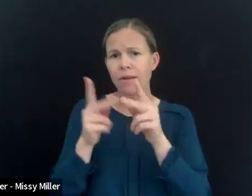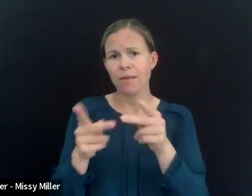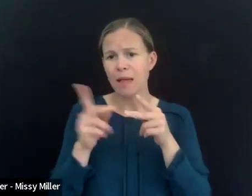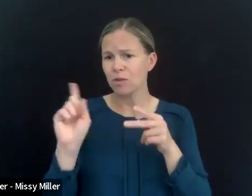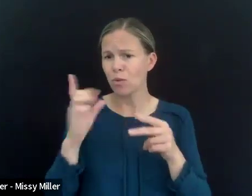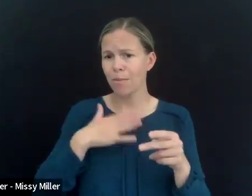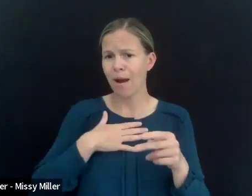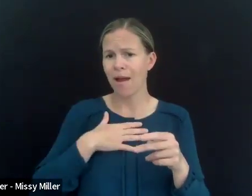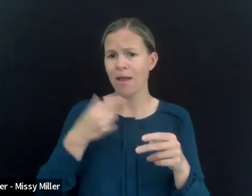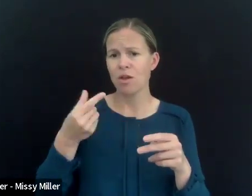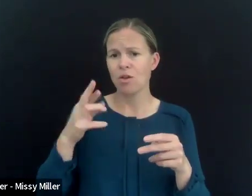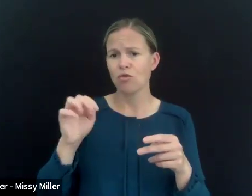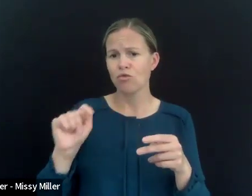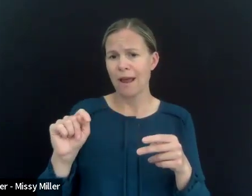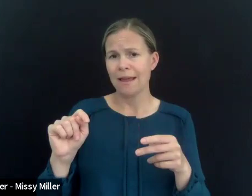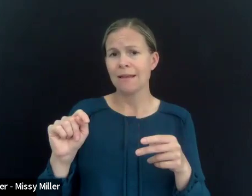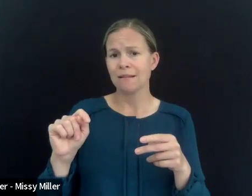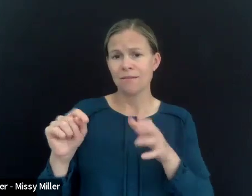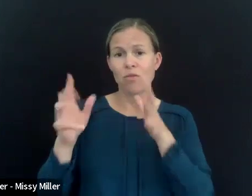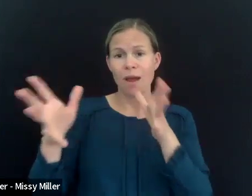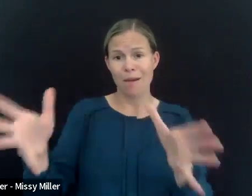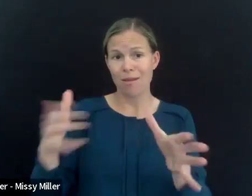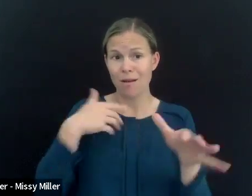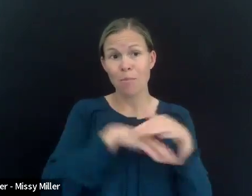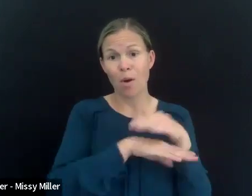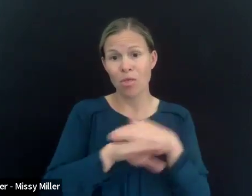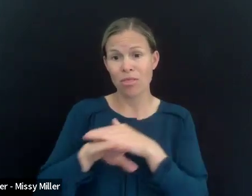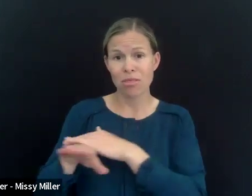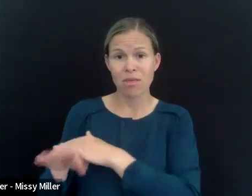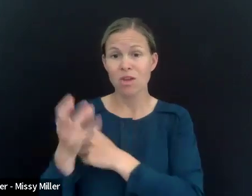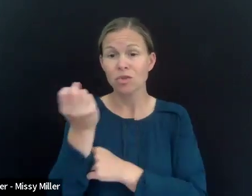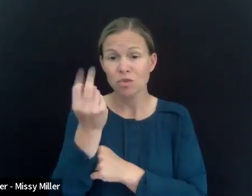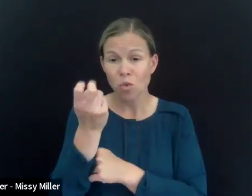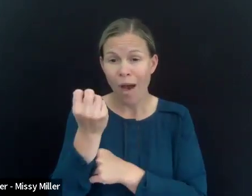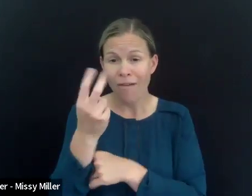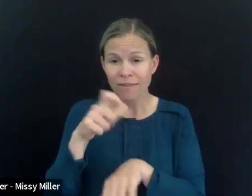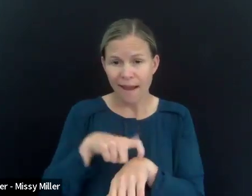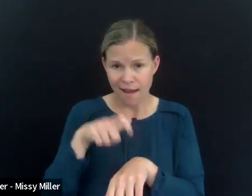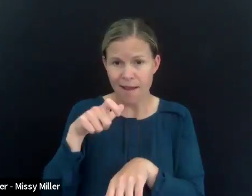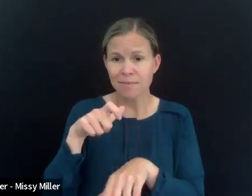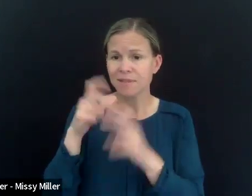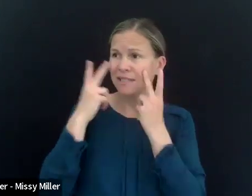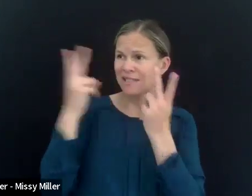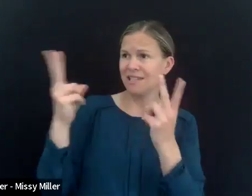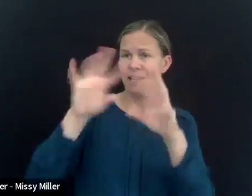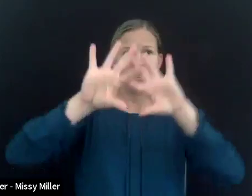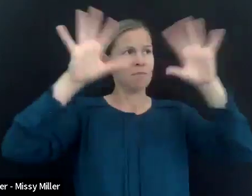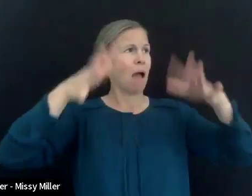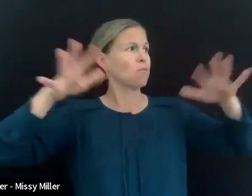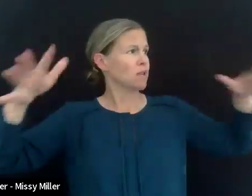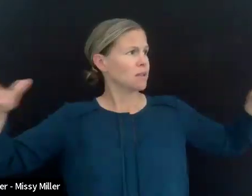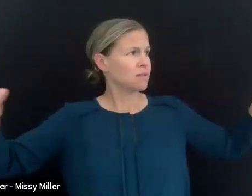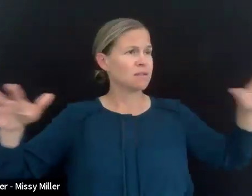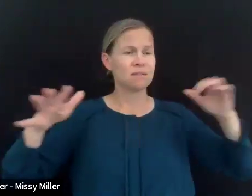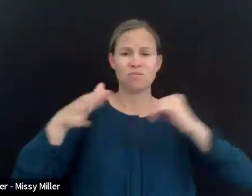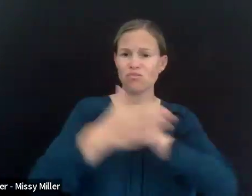great-grandmother gave birth 12 times, and seeing what's, it's high desert plains, very